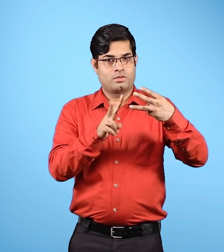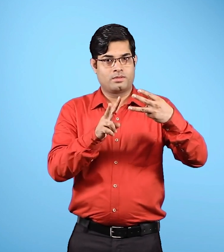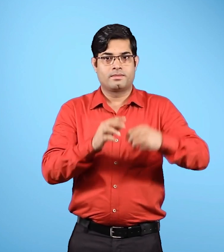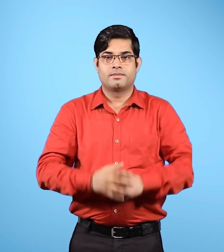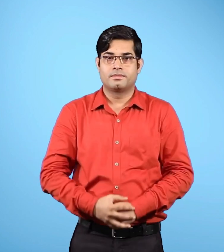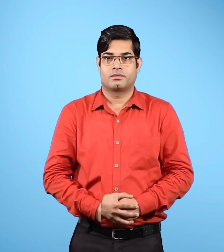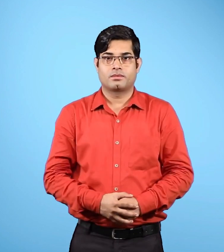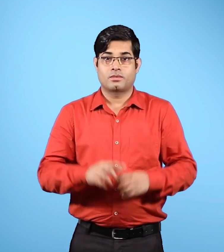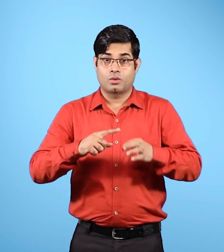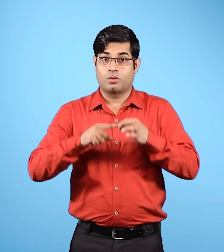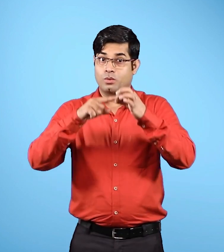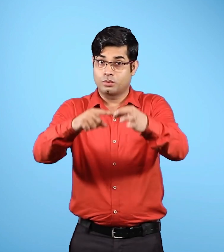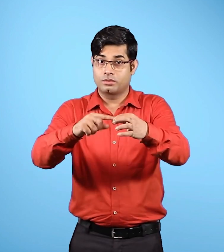women. 8.